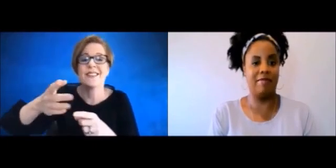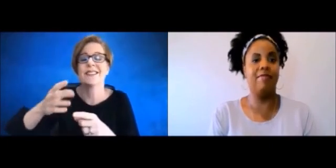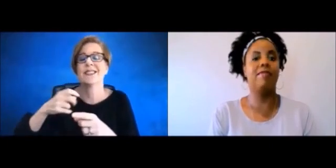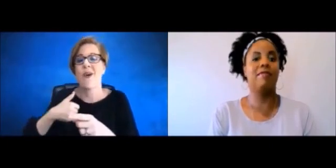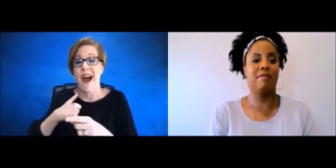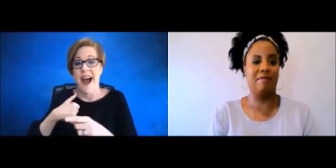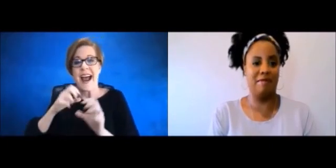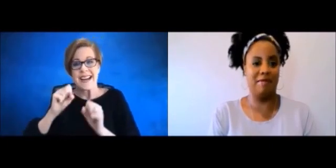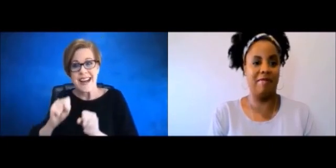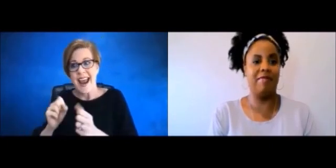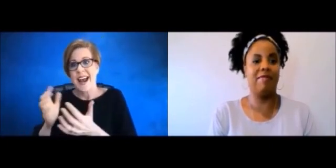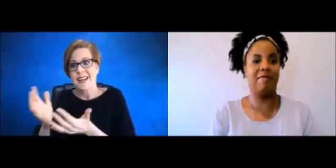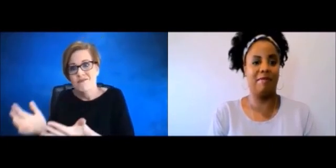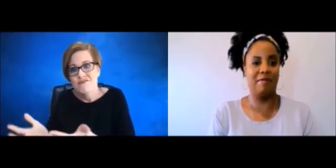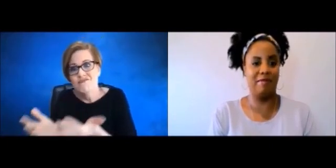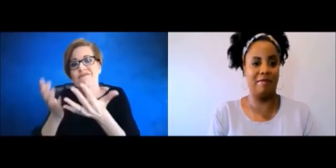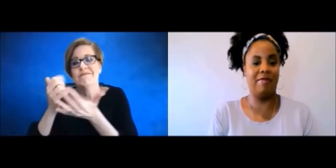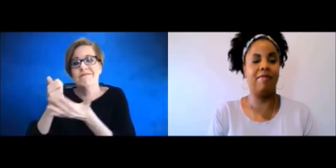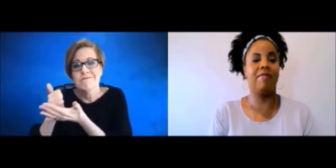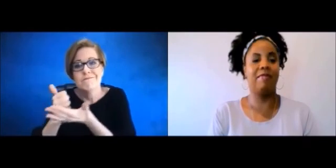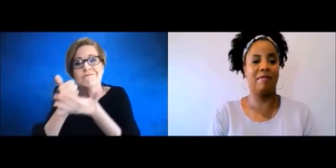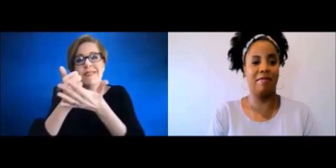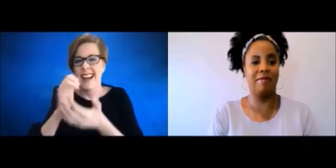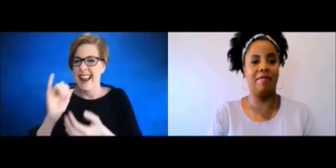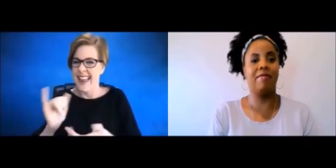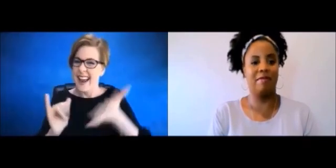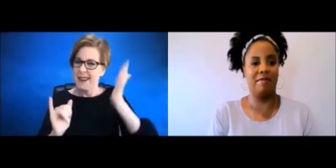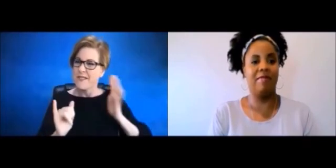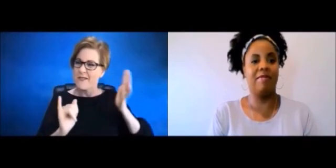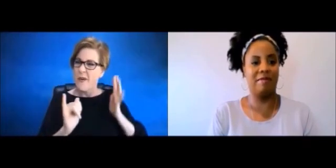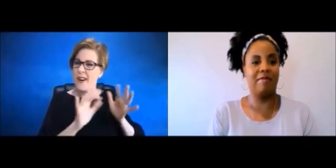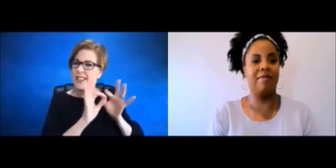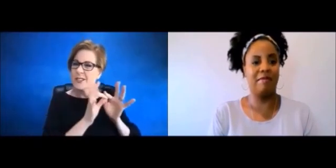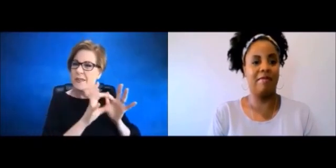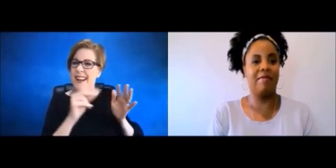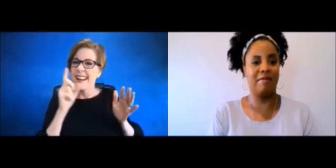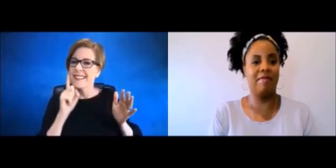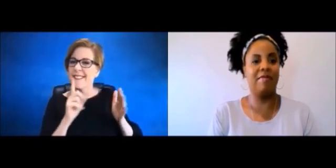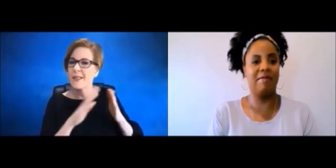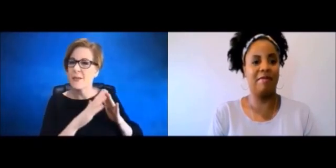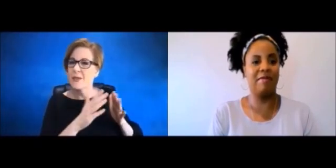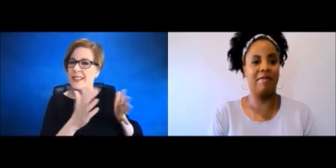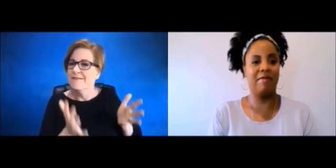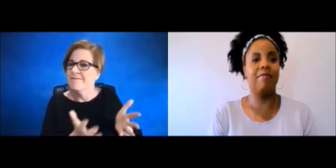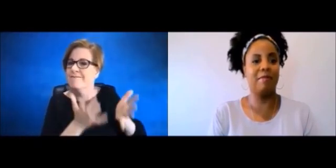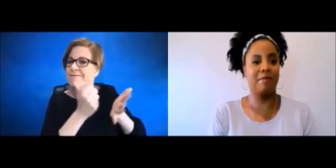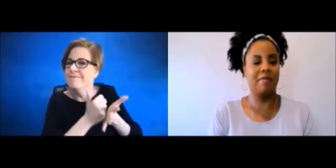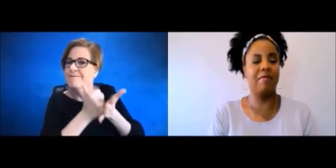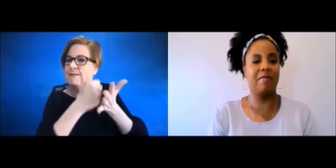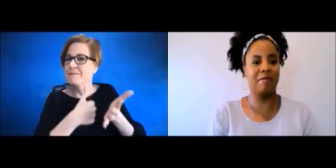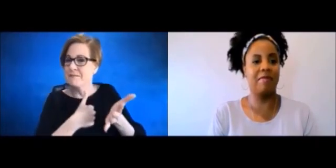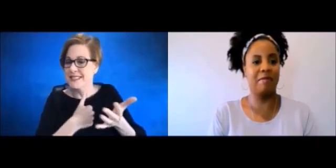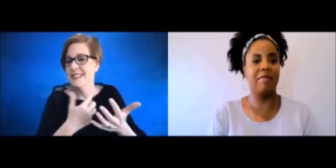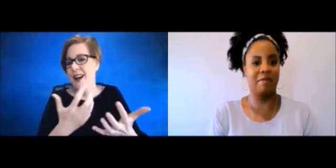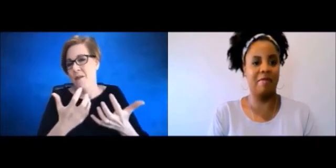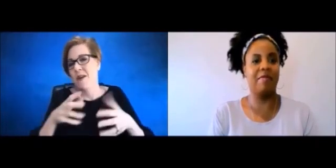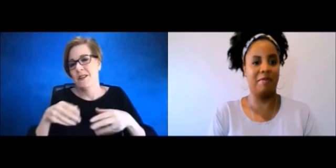able to lift them up and support them just like I was lifted up and supported by the communities when I was a